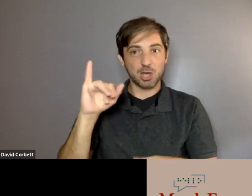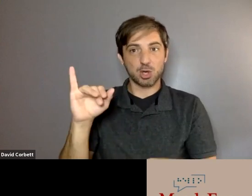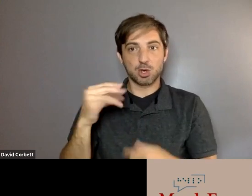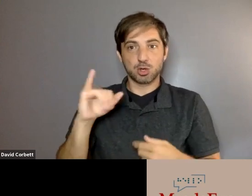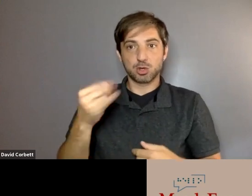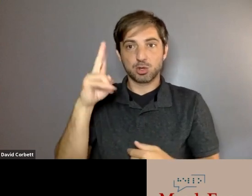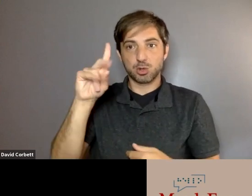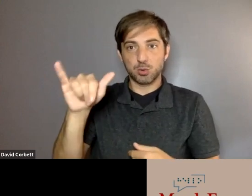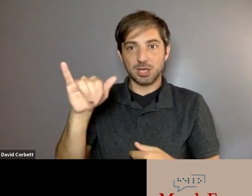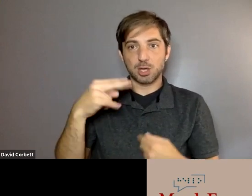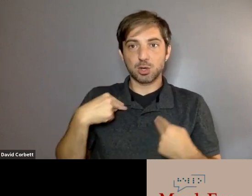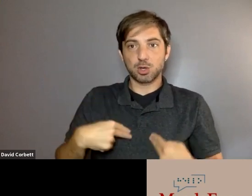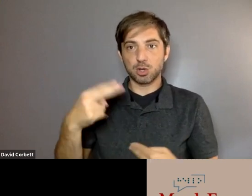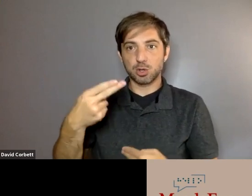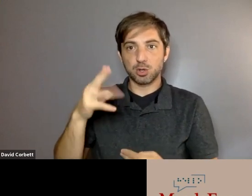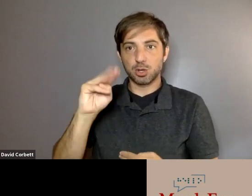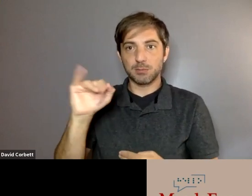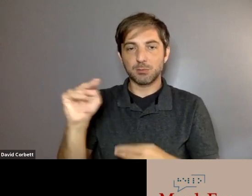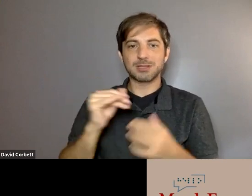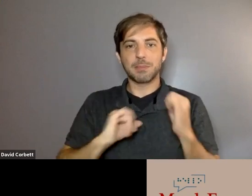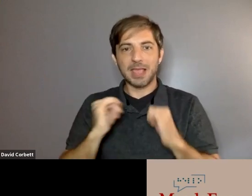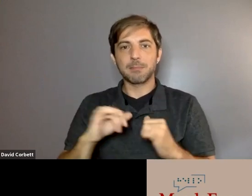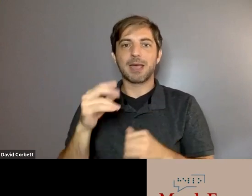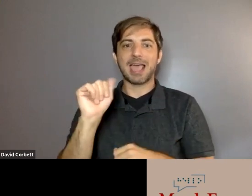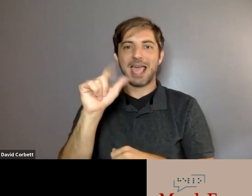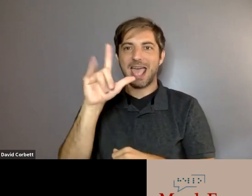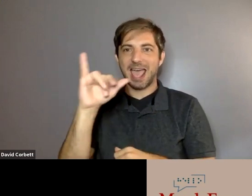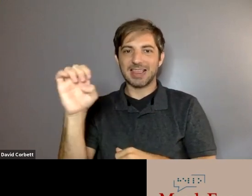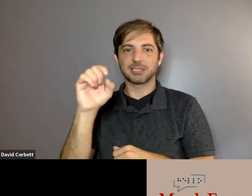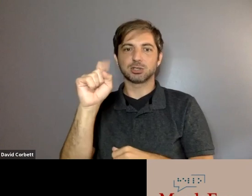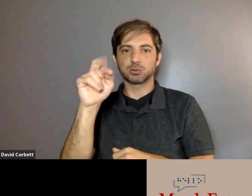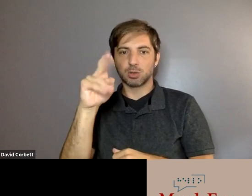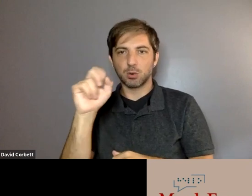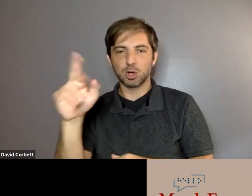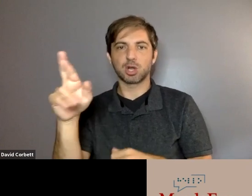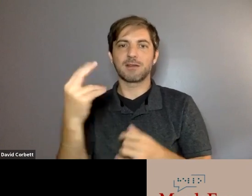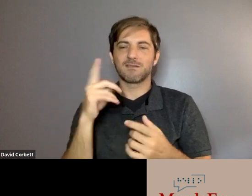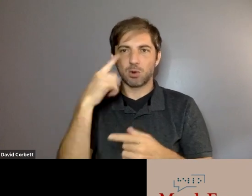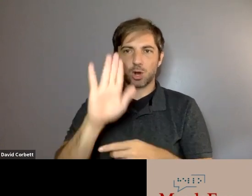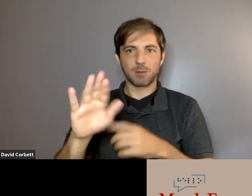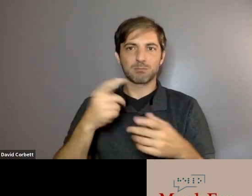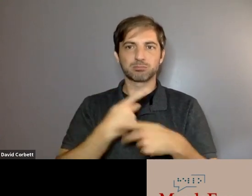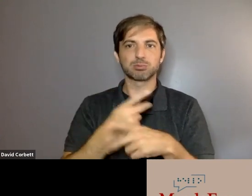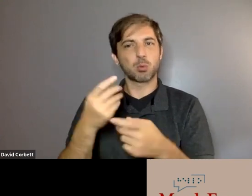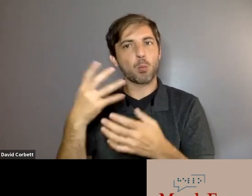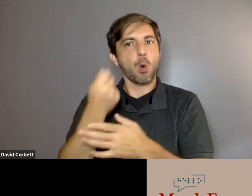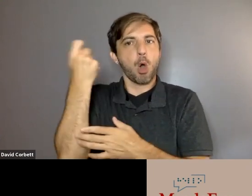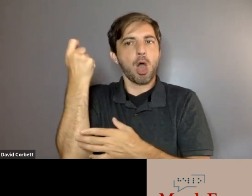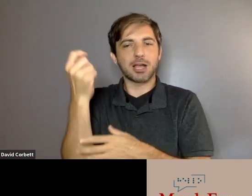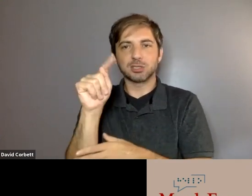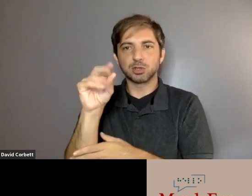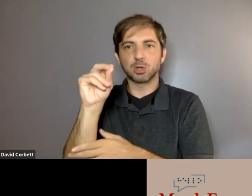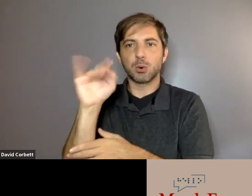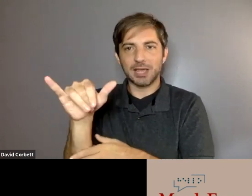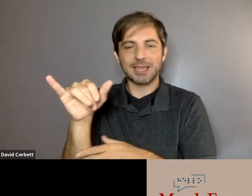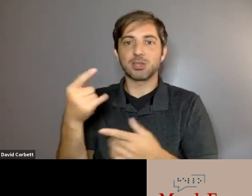the actress that won the Tony for her production, her role in the production of Oklahoma. And she is going to play Judy Heumann